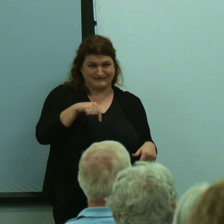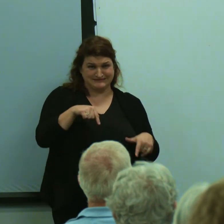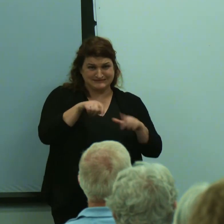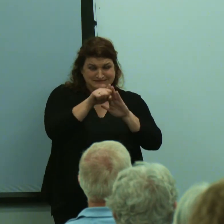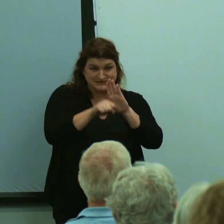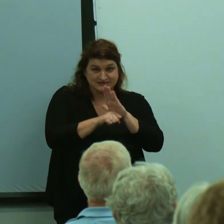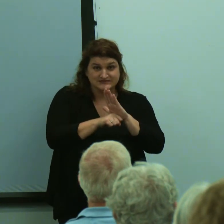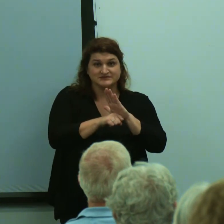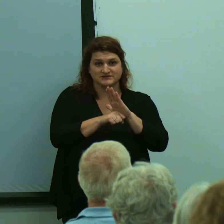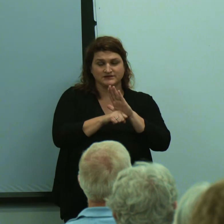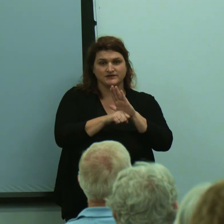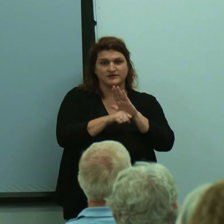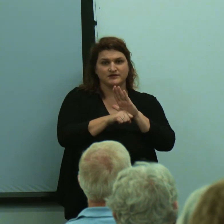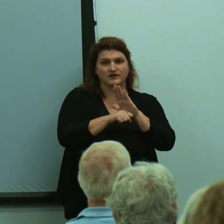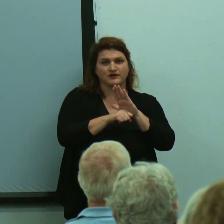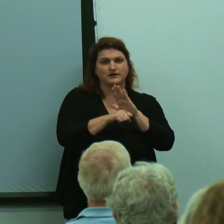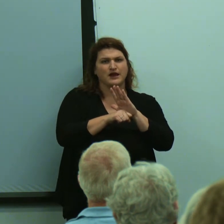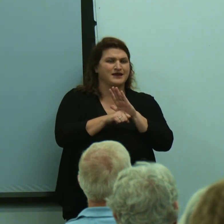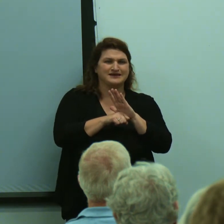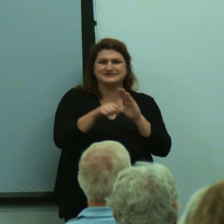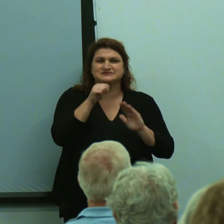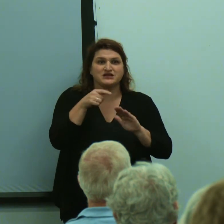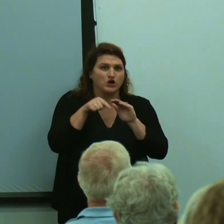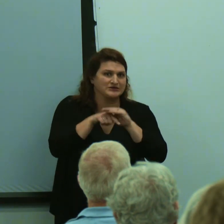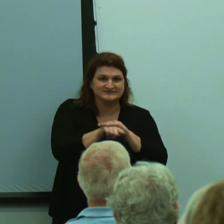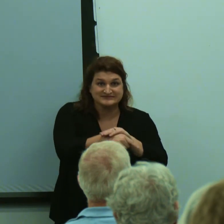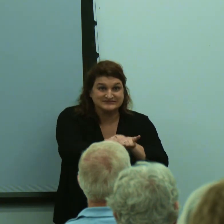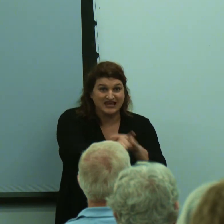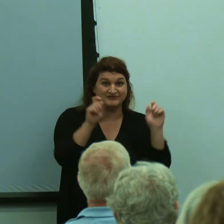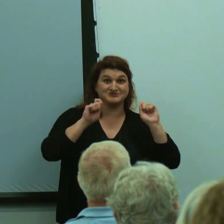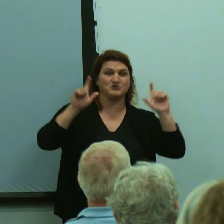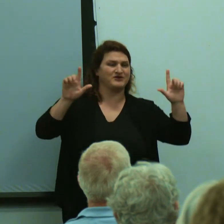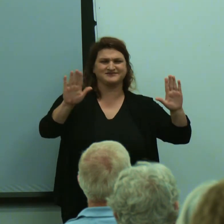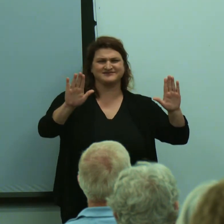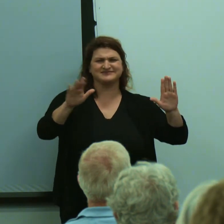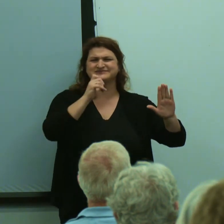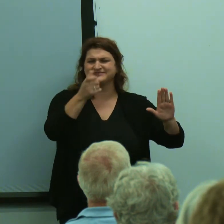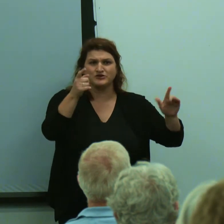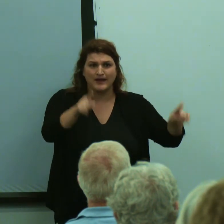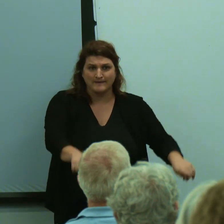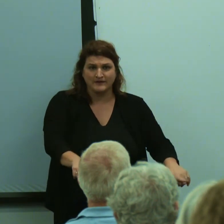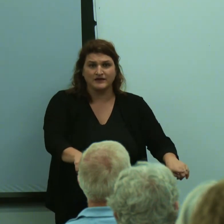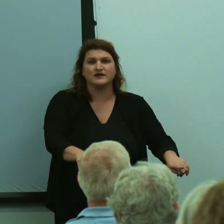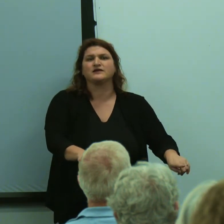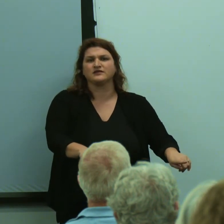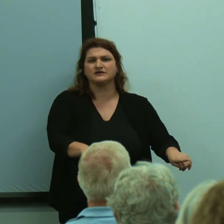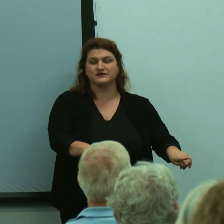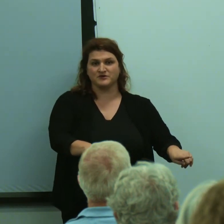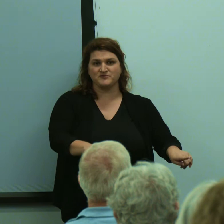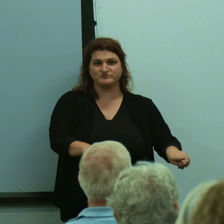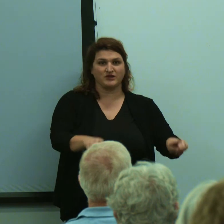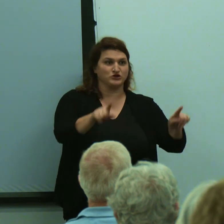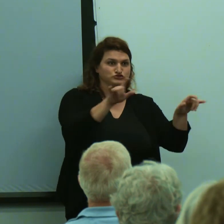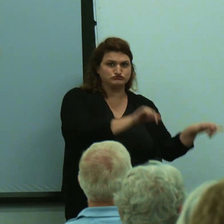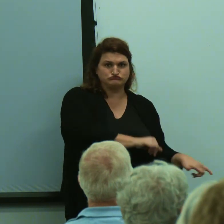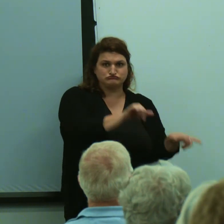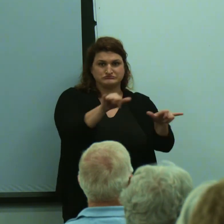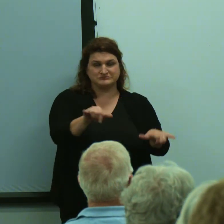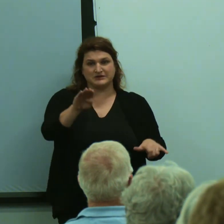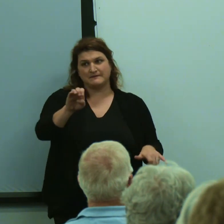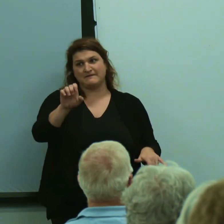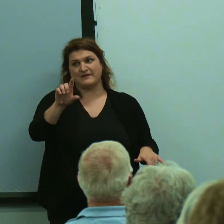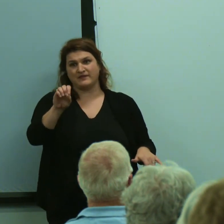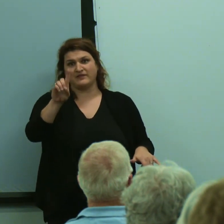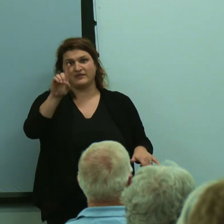or anybody you disagree with anymore in this state because of what happened when Melody Stewart, through hard work and